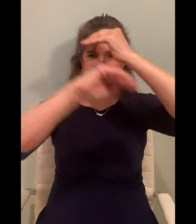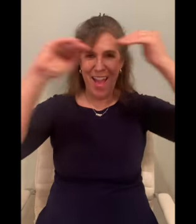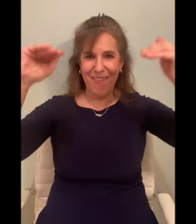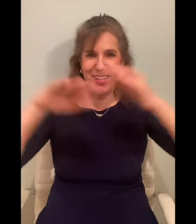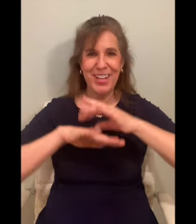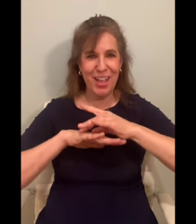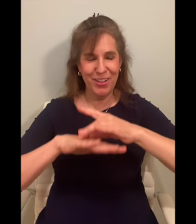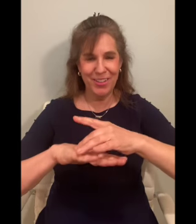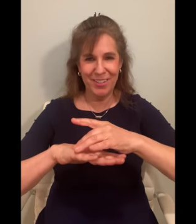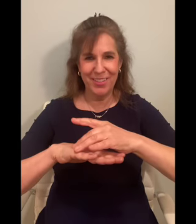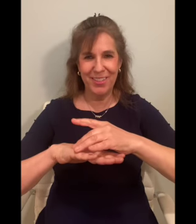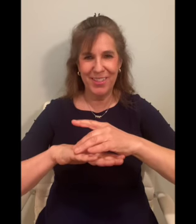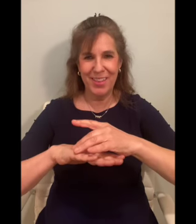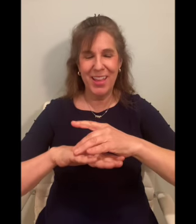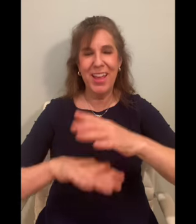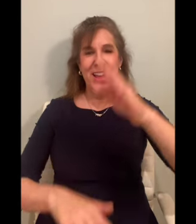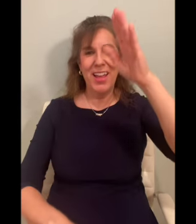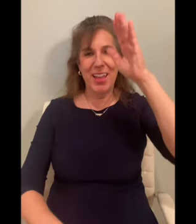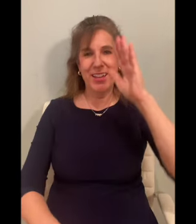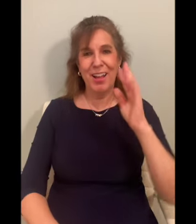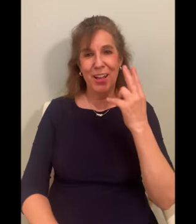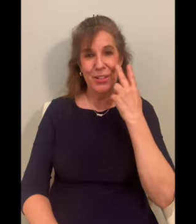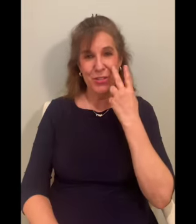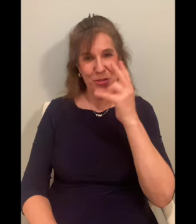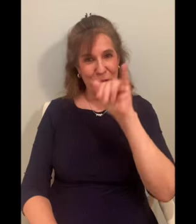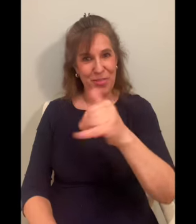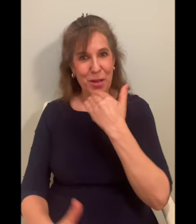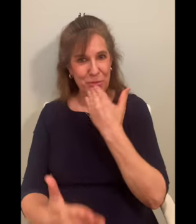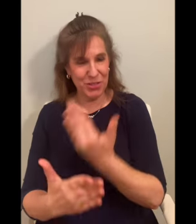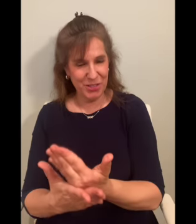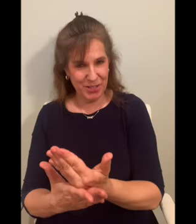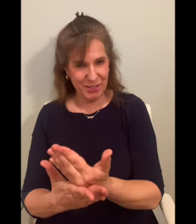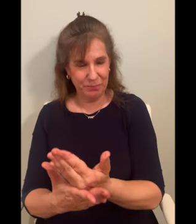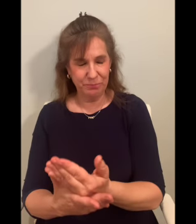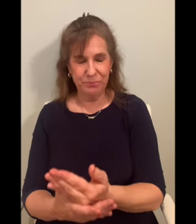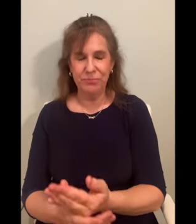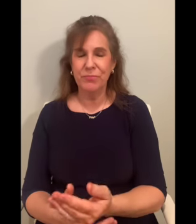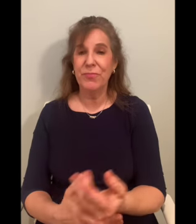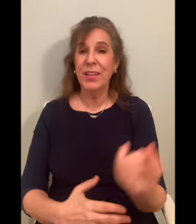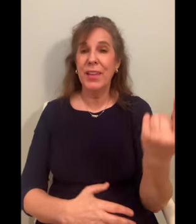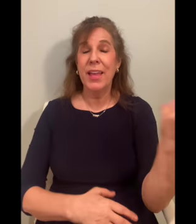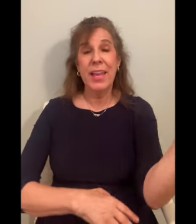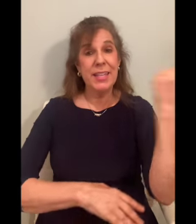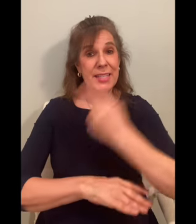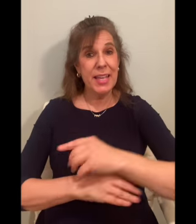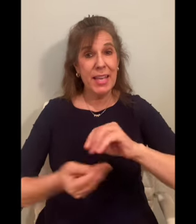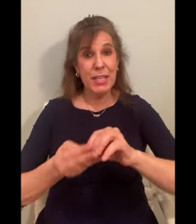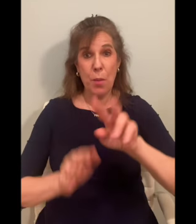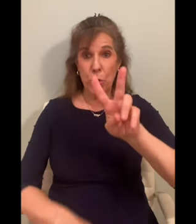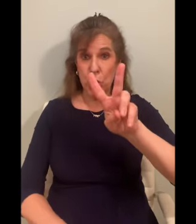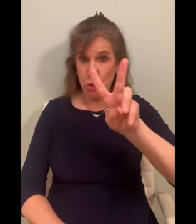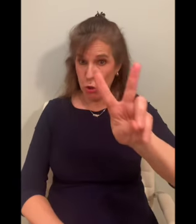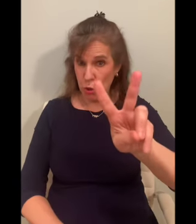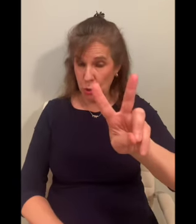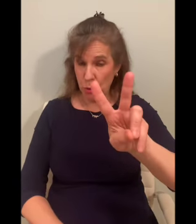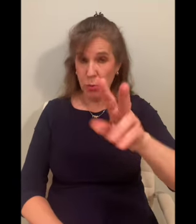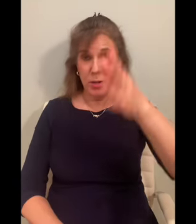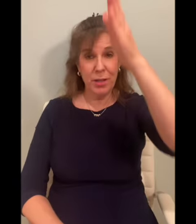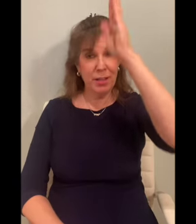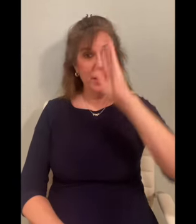1. Second day it said He created like the skies, and what he mostly did was divisions or limitations. He